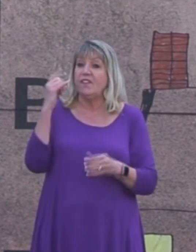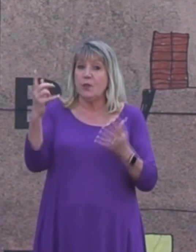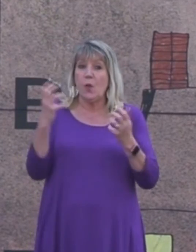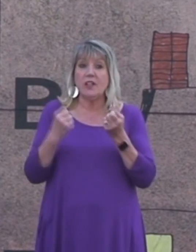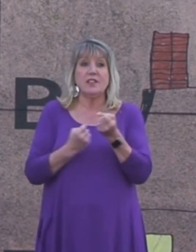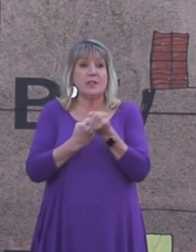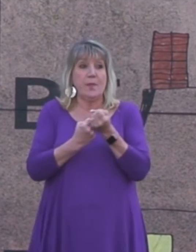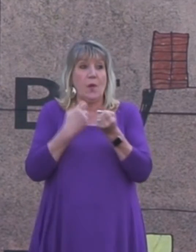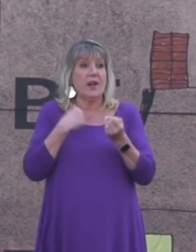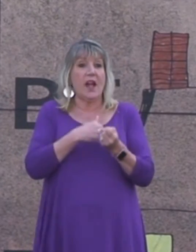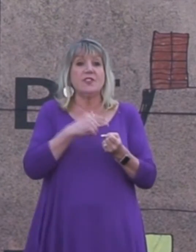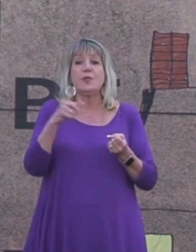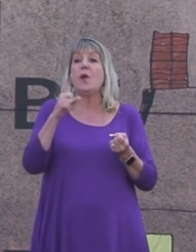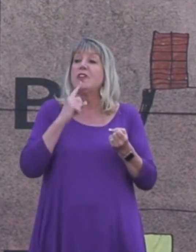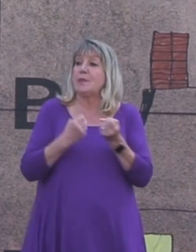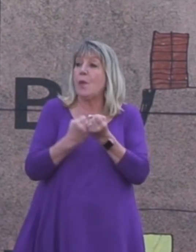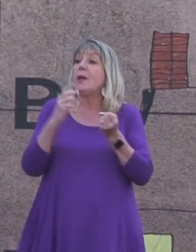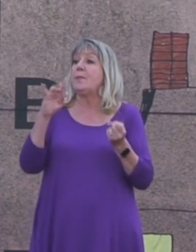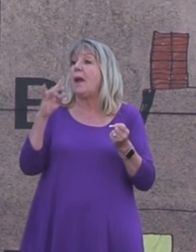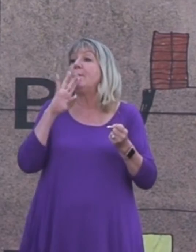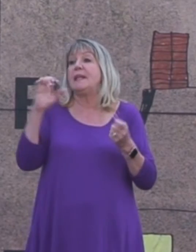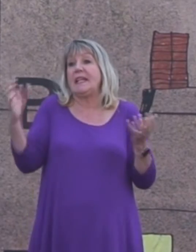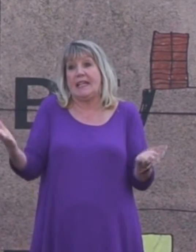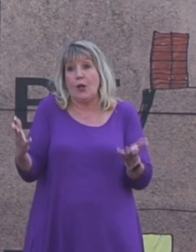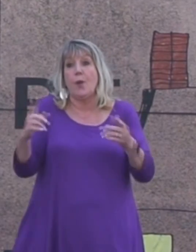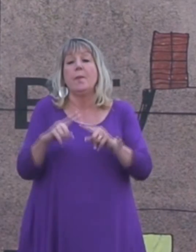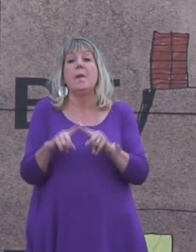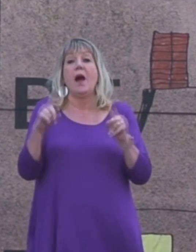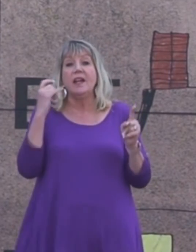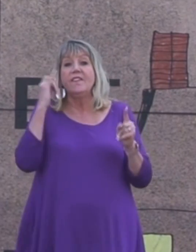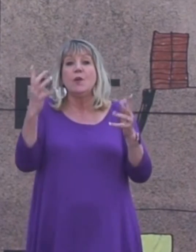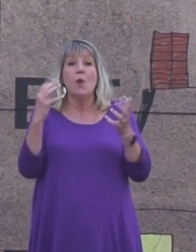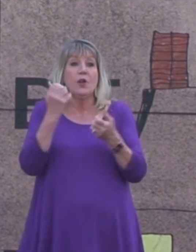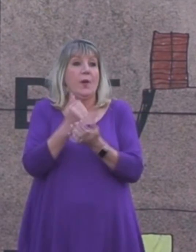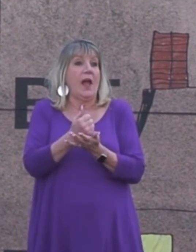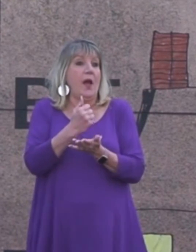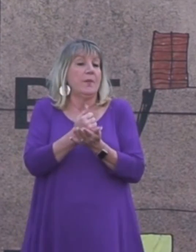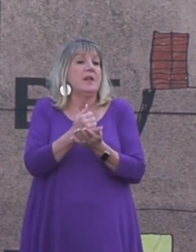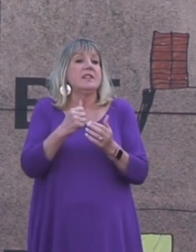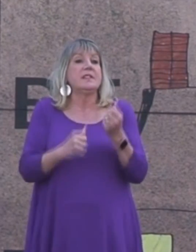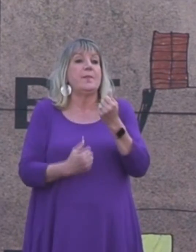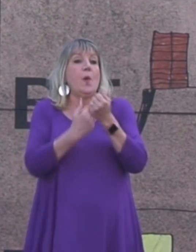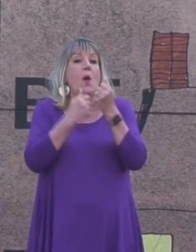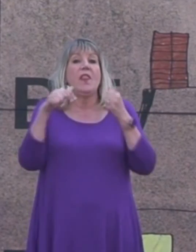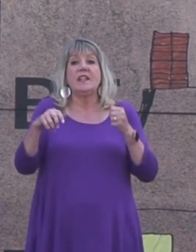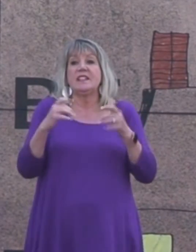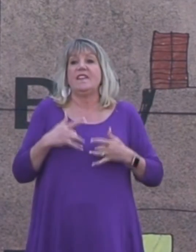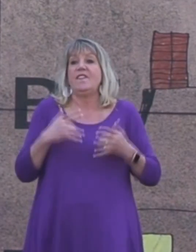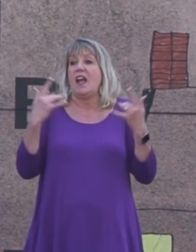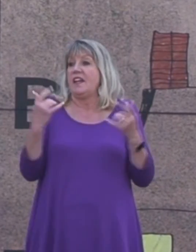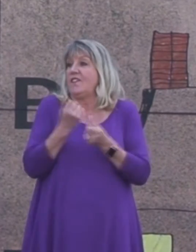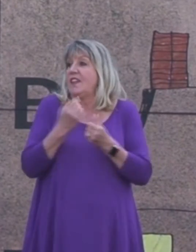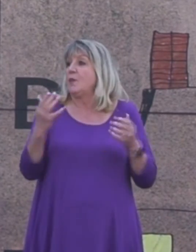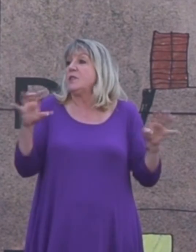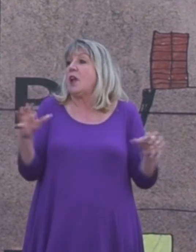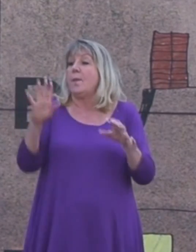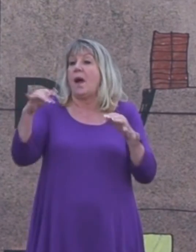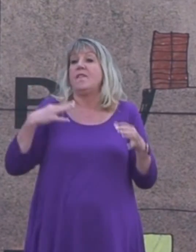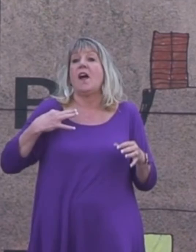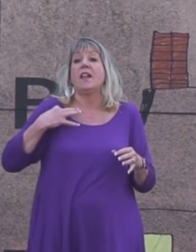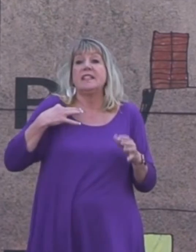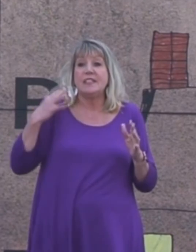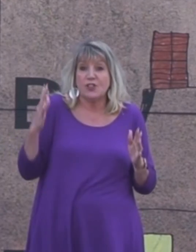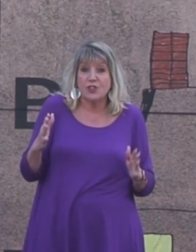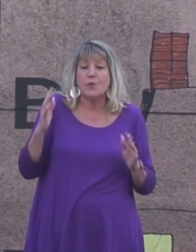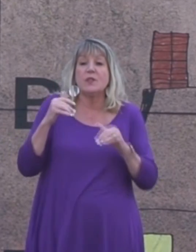want to support us, you're supporting us just by being here. But if you want to help support this event, everything was put on by volunteers.